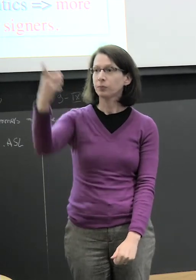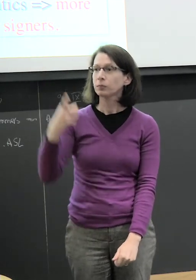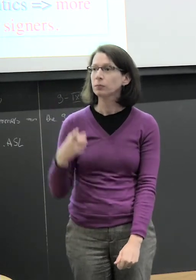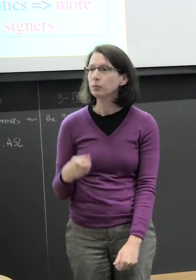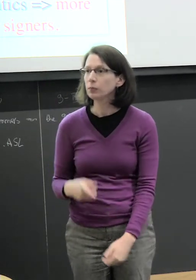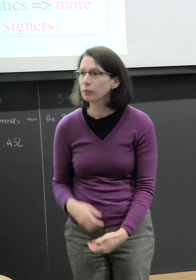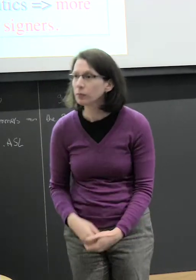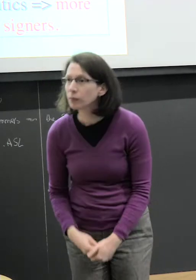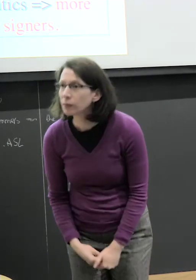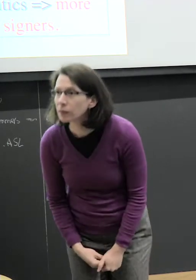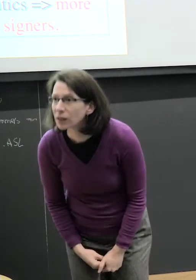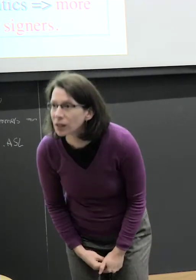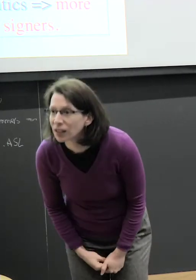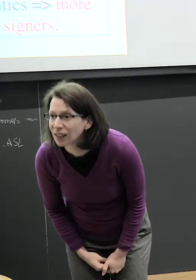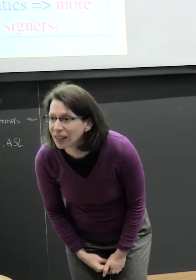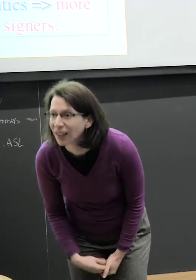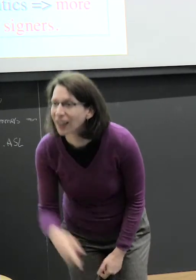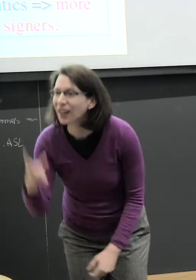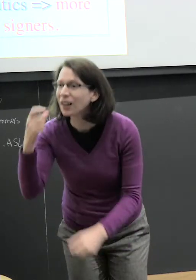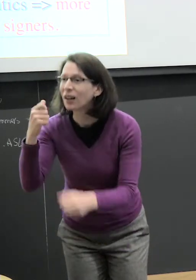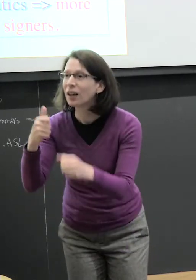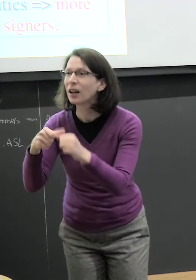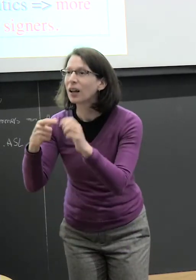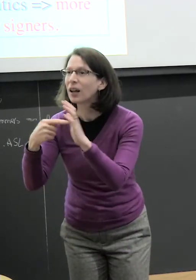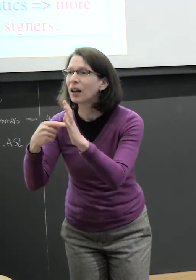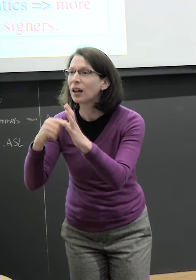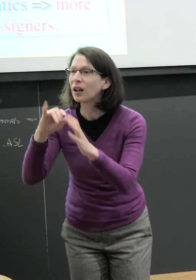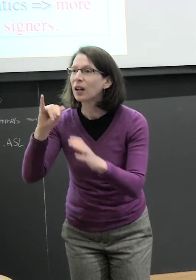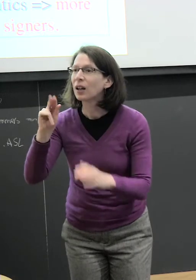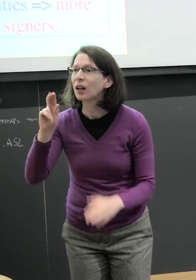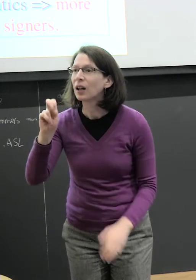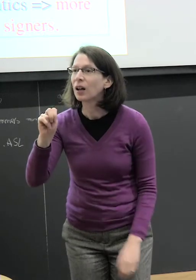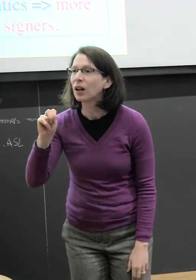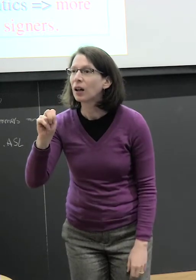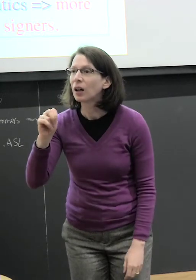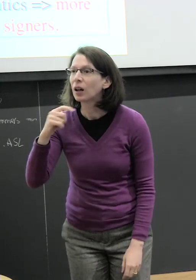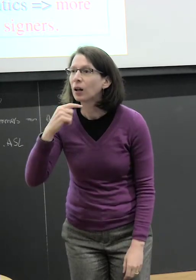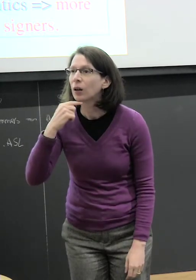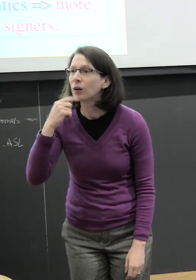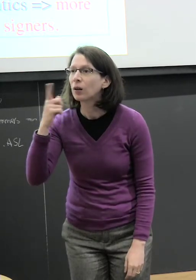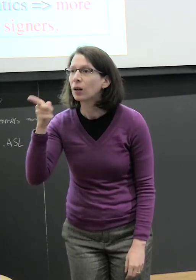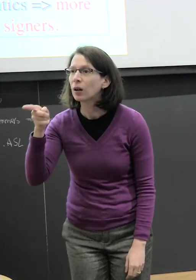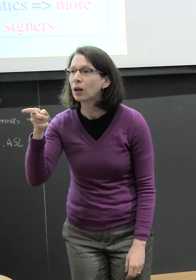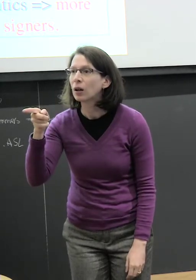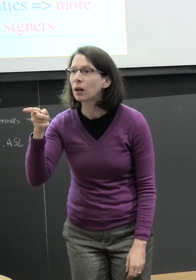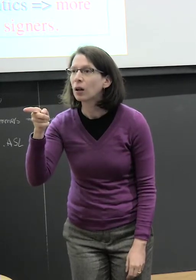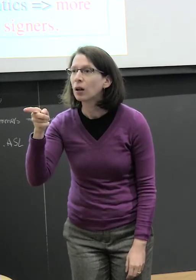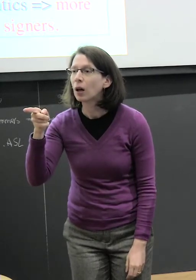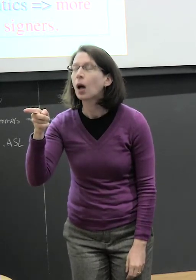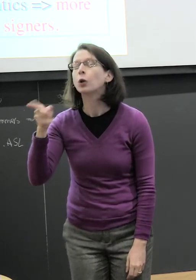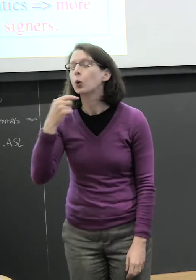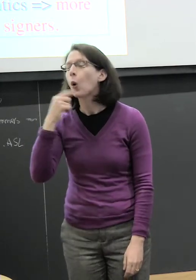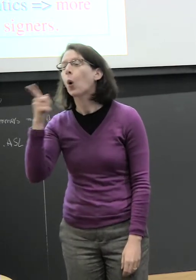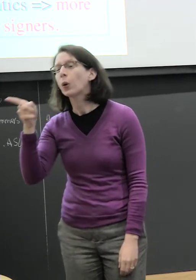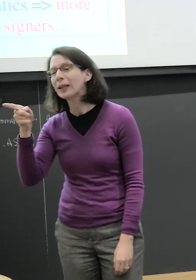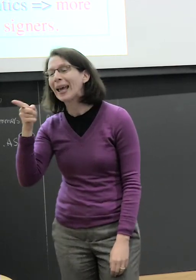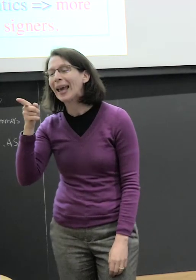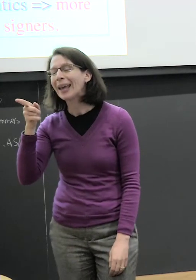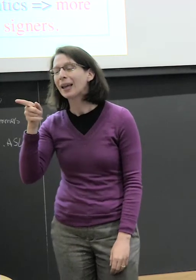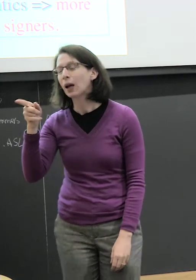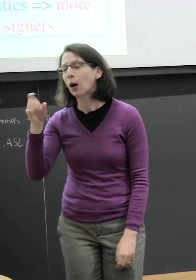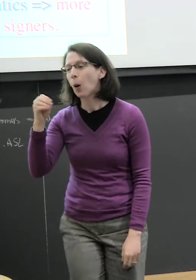At the beginning, you mentioned the example of John told Bill that TV won the election and said